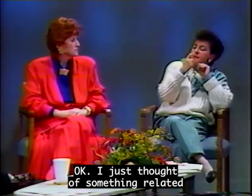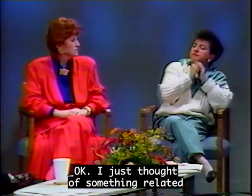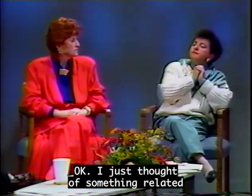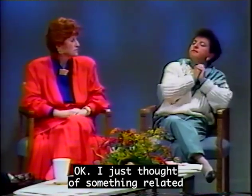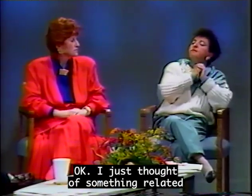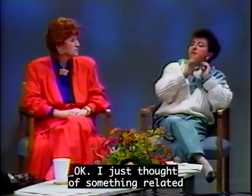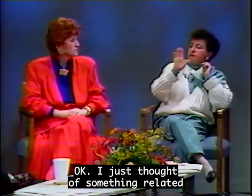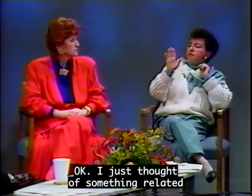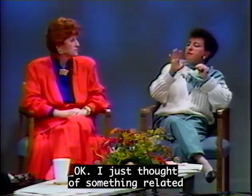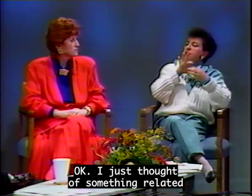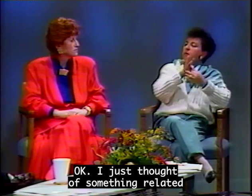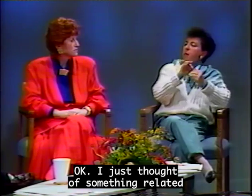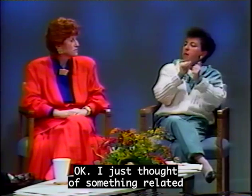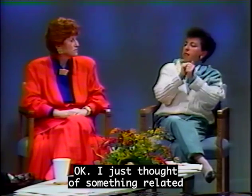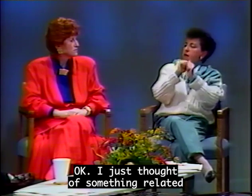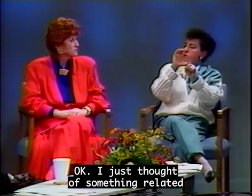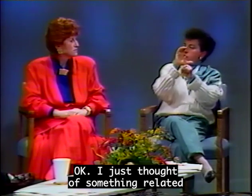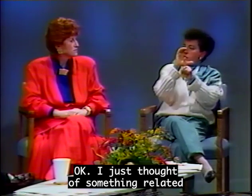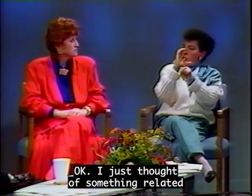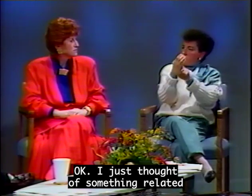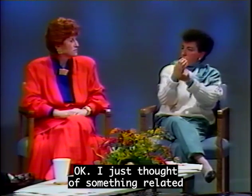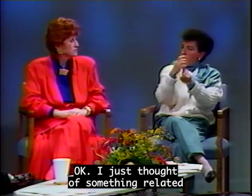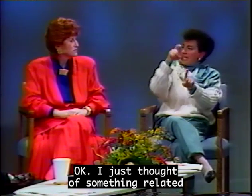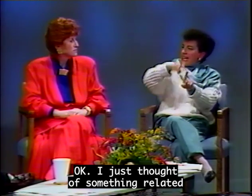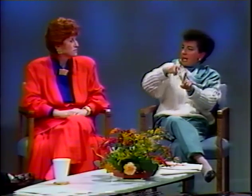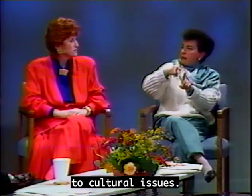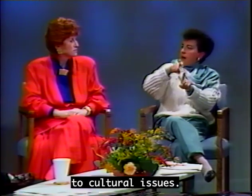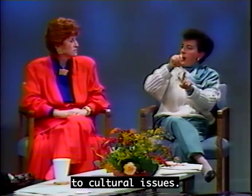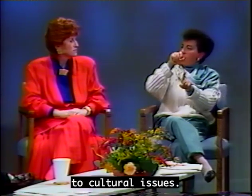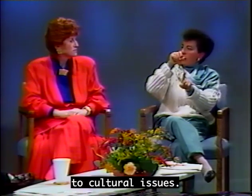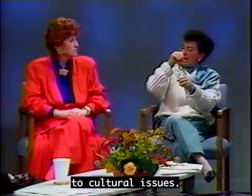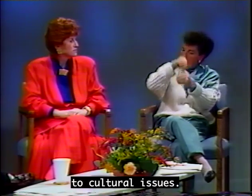Okay. I just thought of something related to